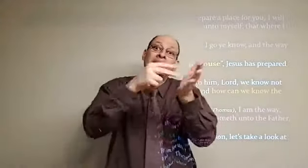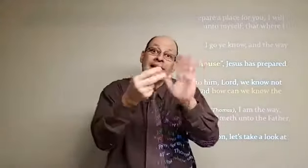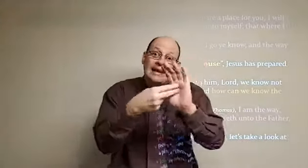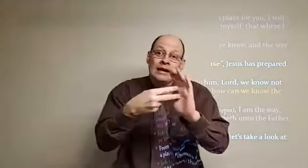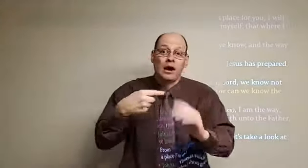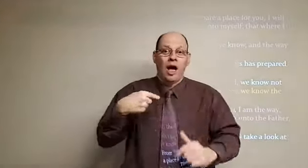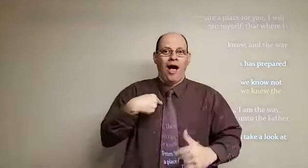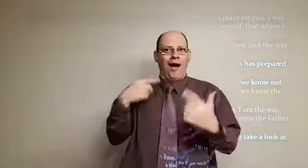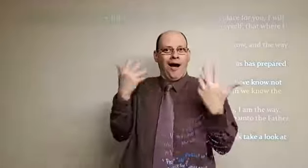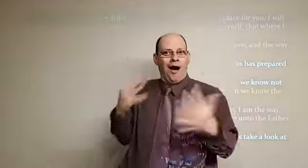and the truth means